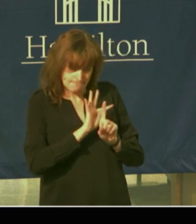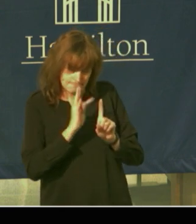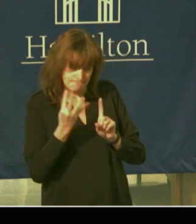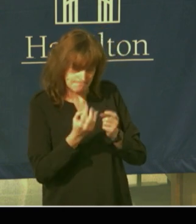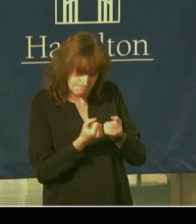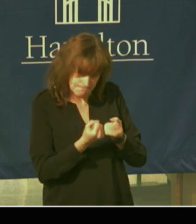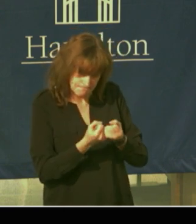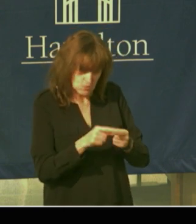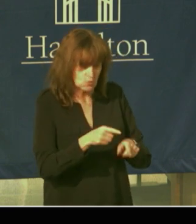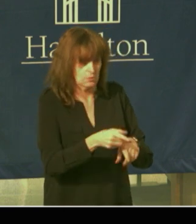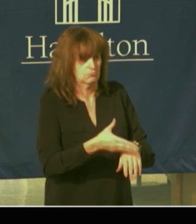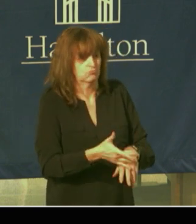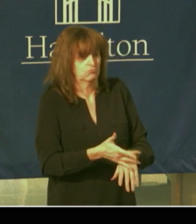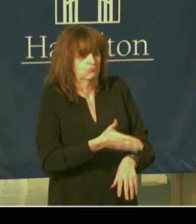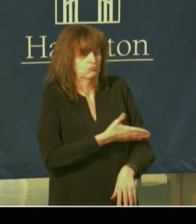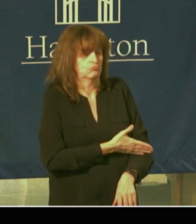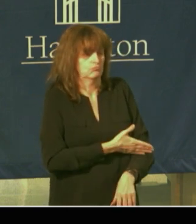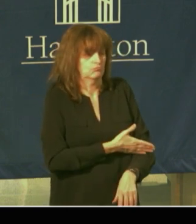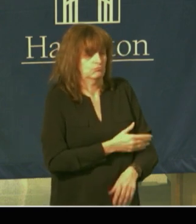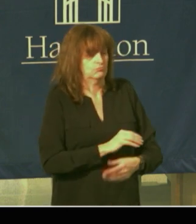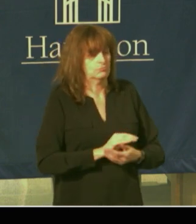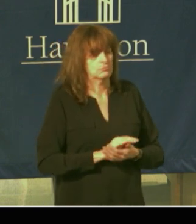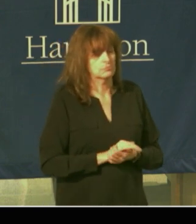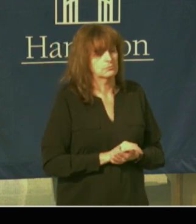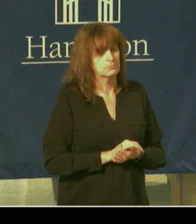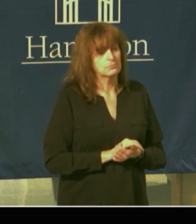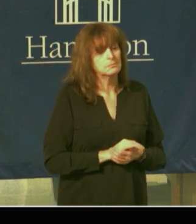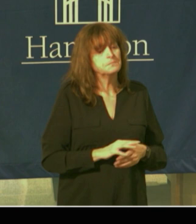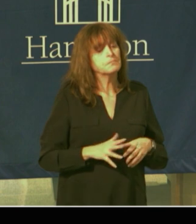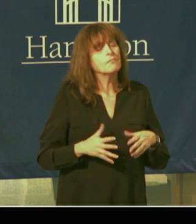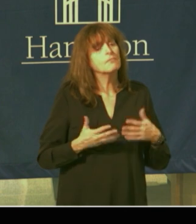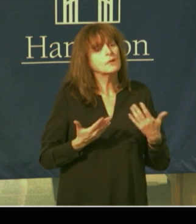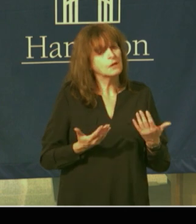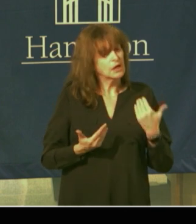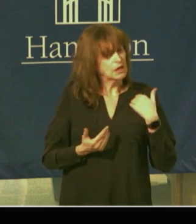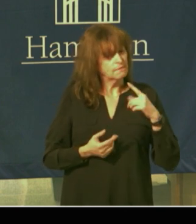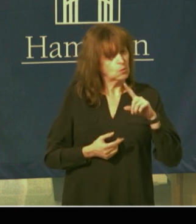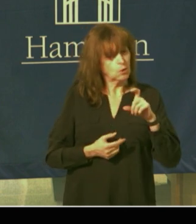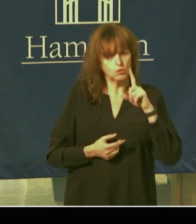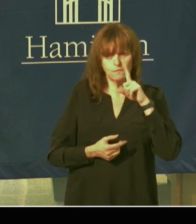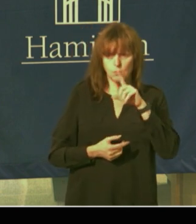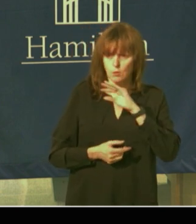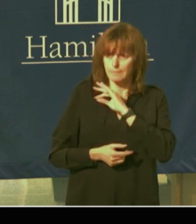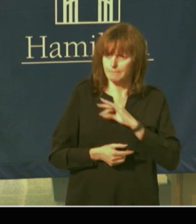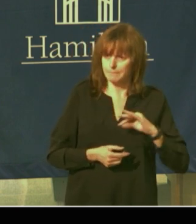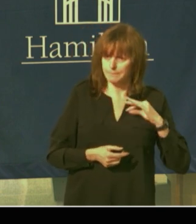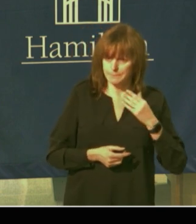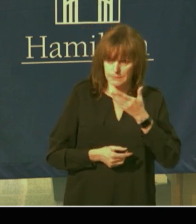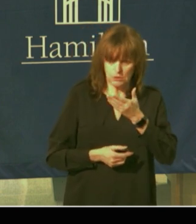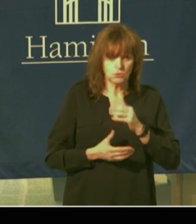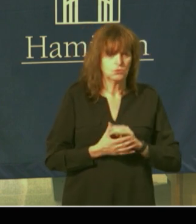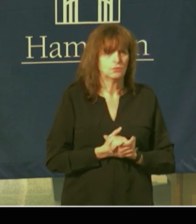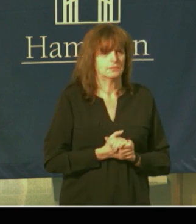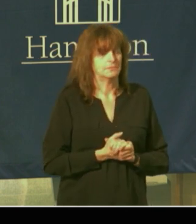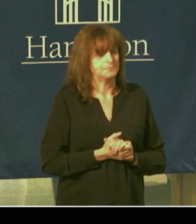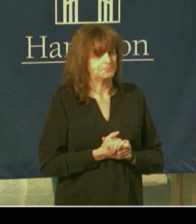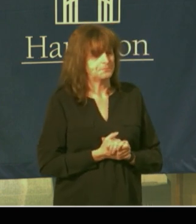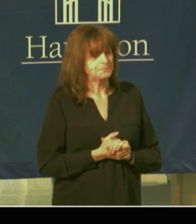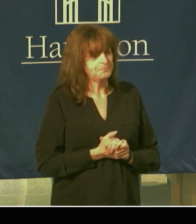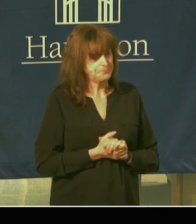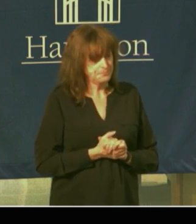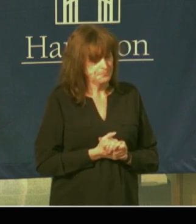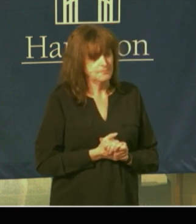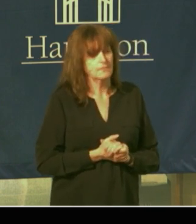On to you, Mr. Mayor. A question has come in that there have been a lot of announcements from the federal and provincial governments over recent